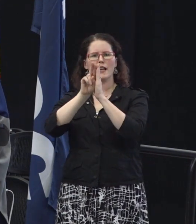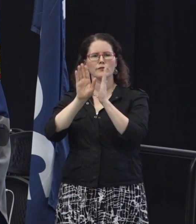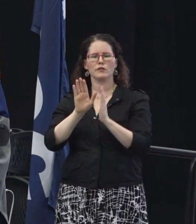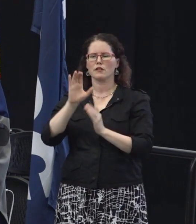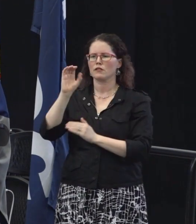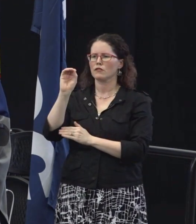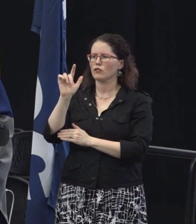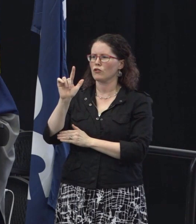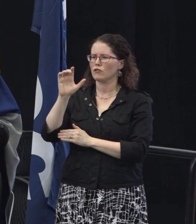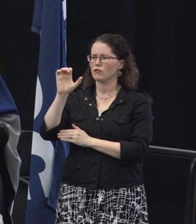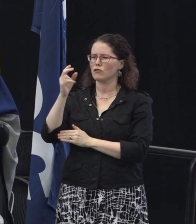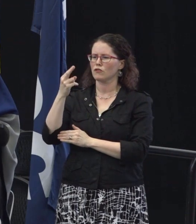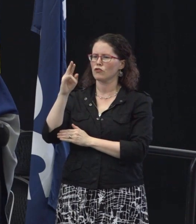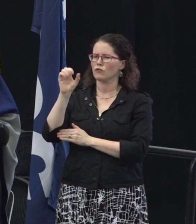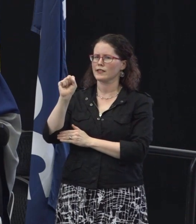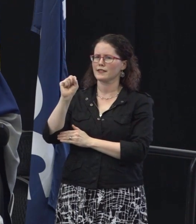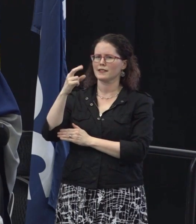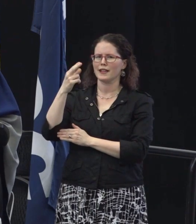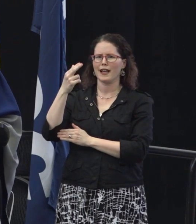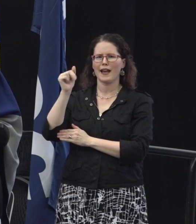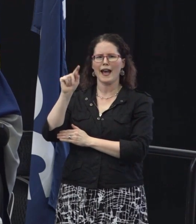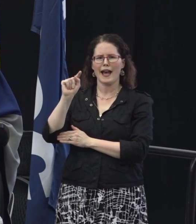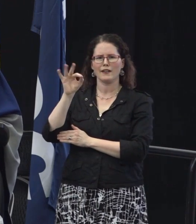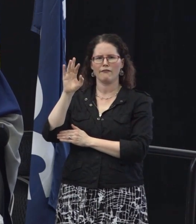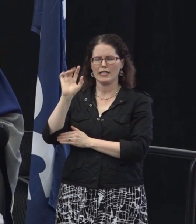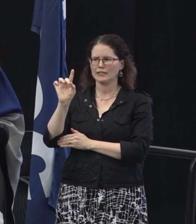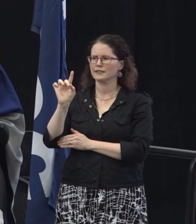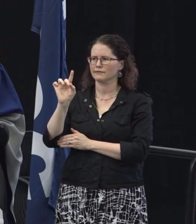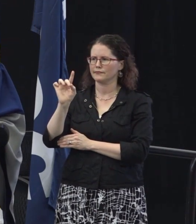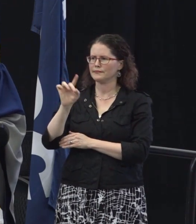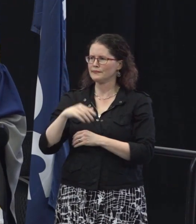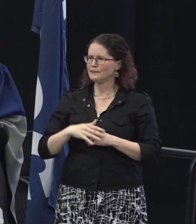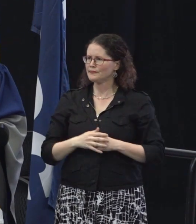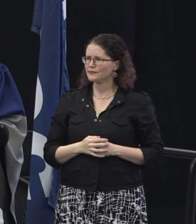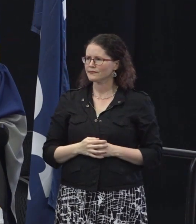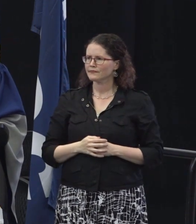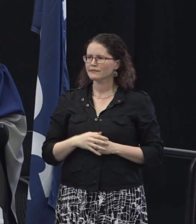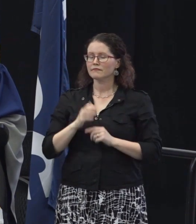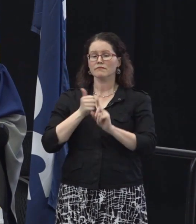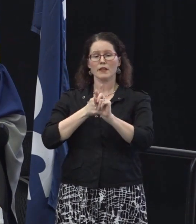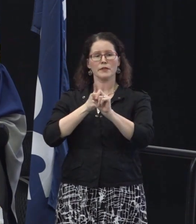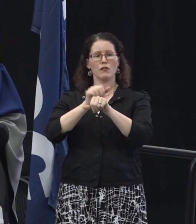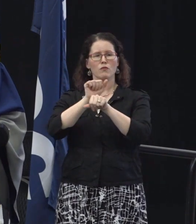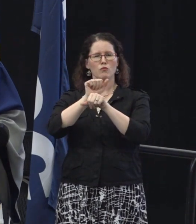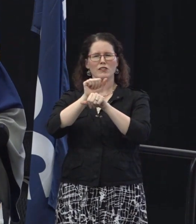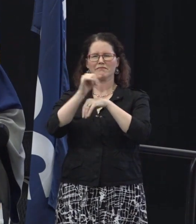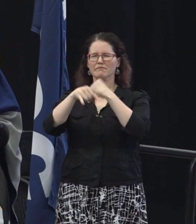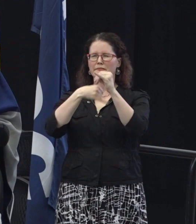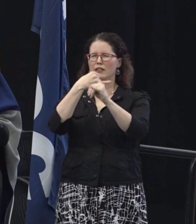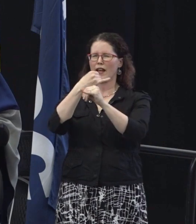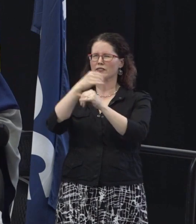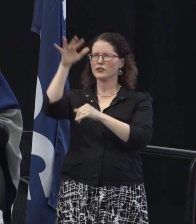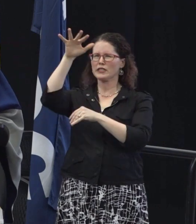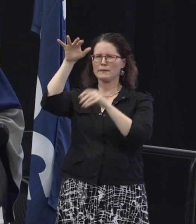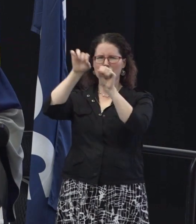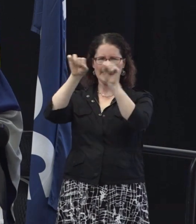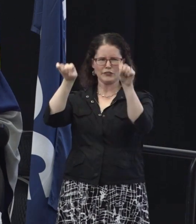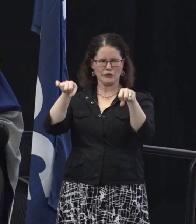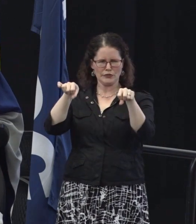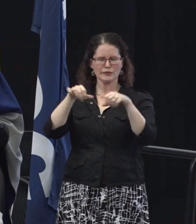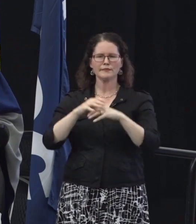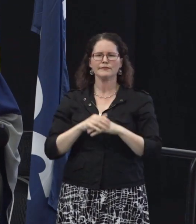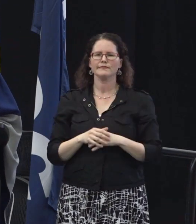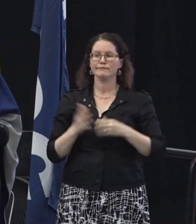Hadfield. You see, when Colonel Hadfield was on the International Space Station, he worked with